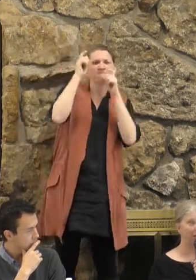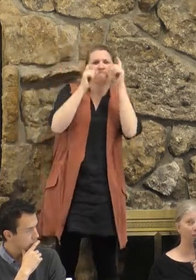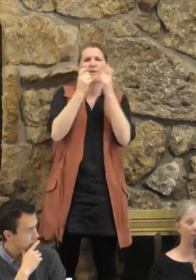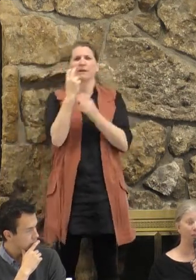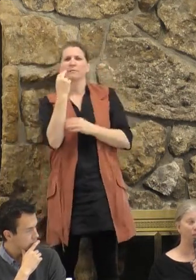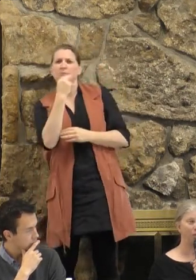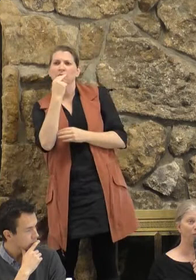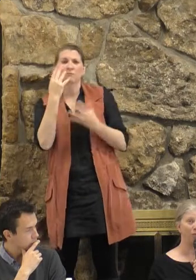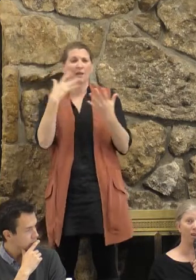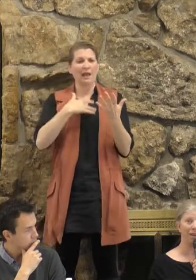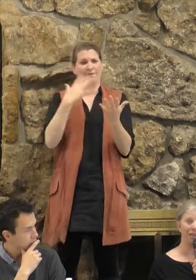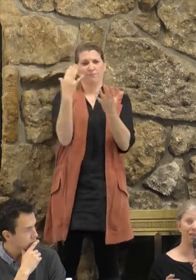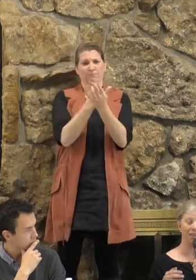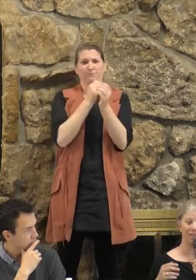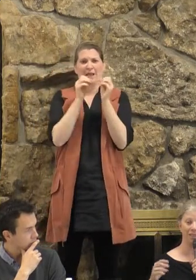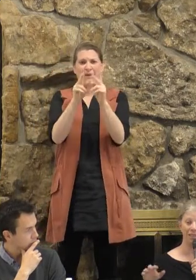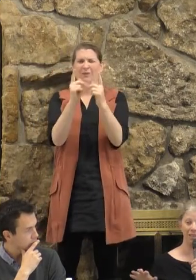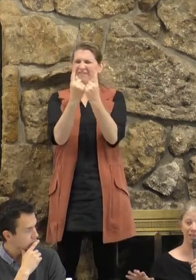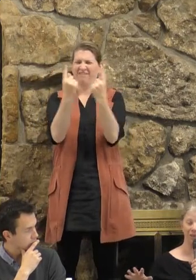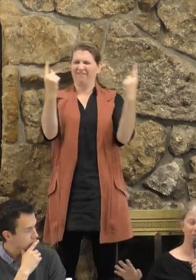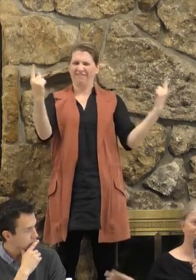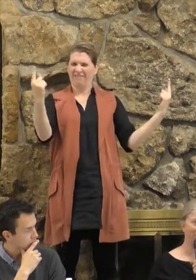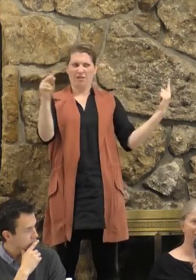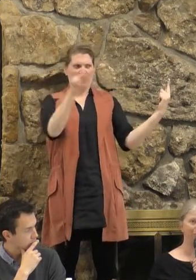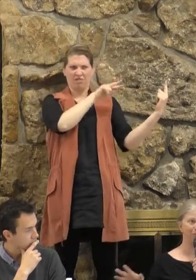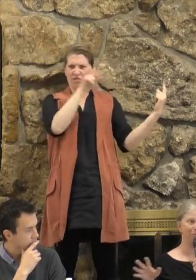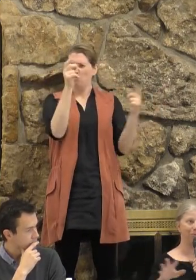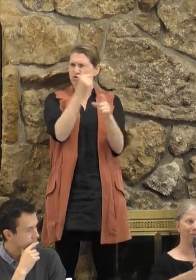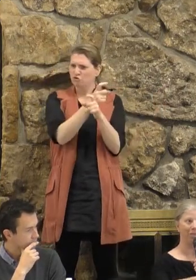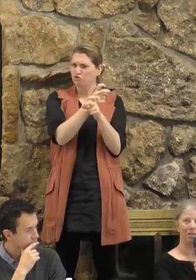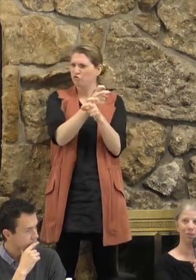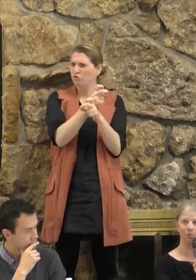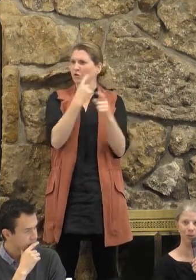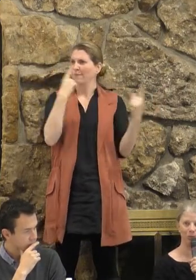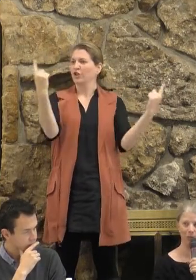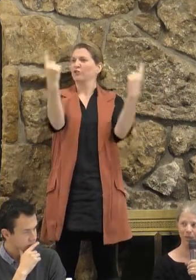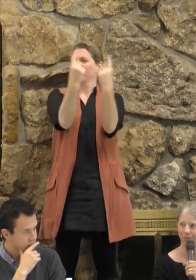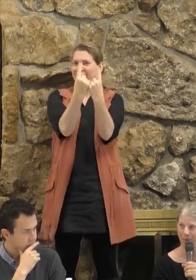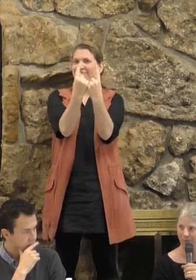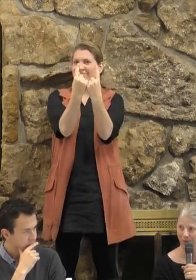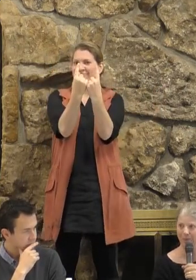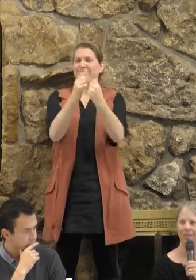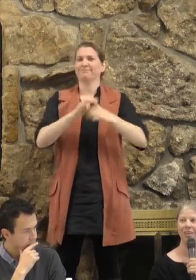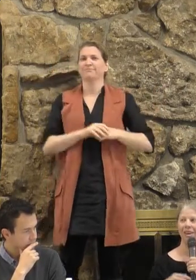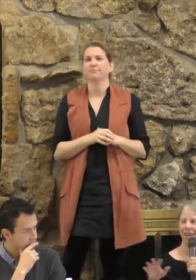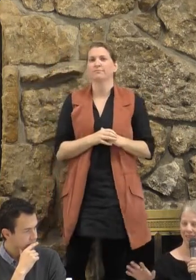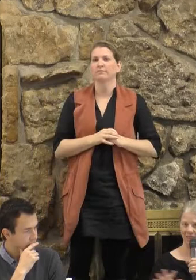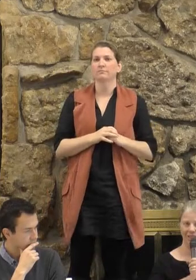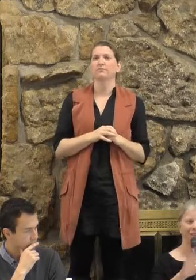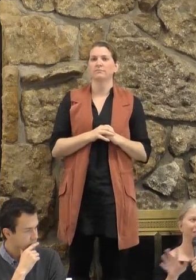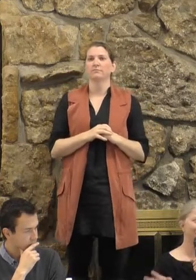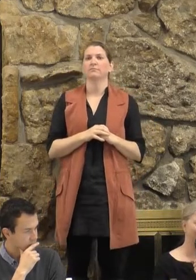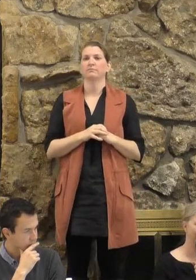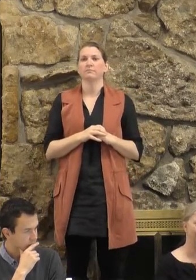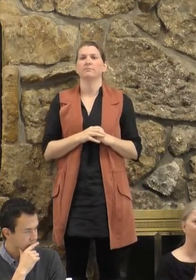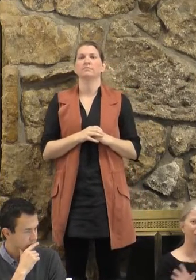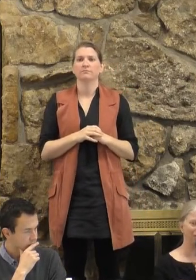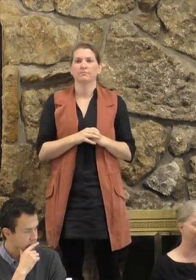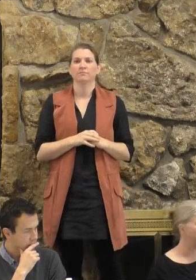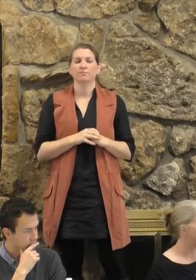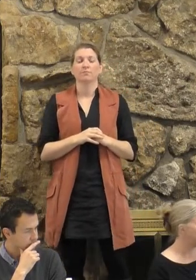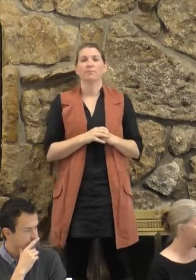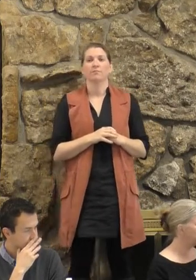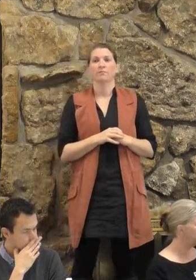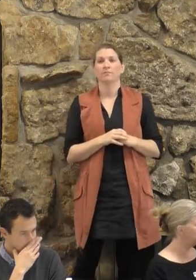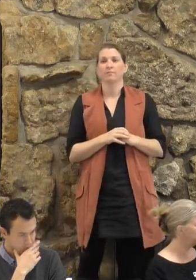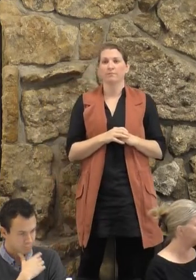After that, the appointment's over, and then the front desk people get in touch with your billing people, and then they send the invoice,